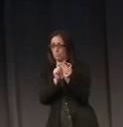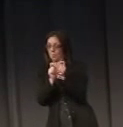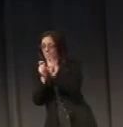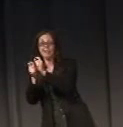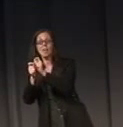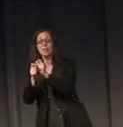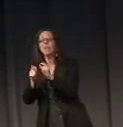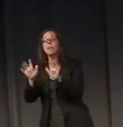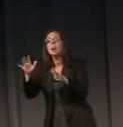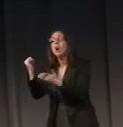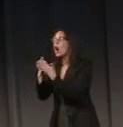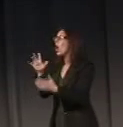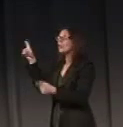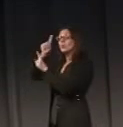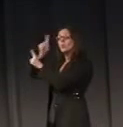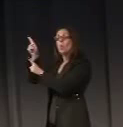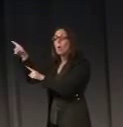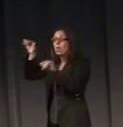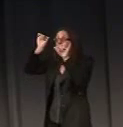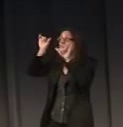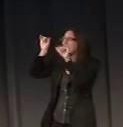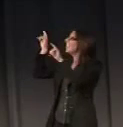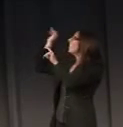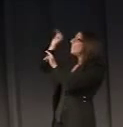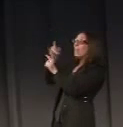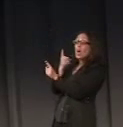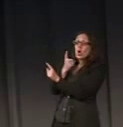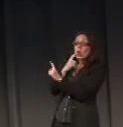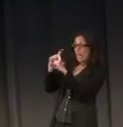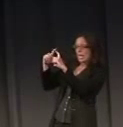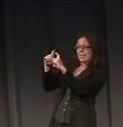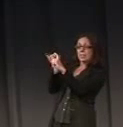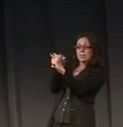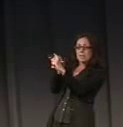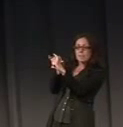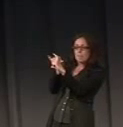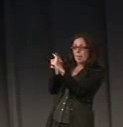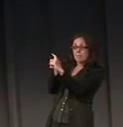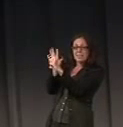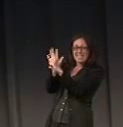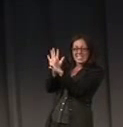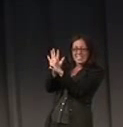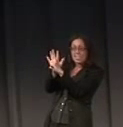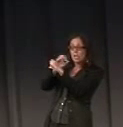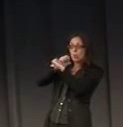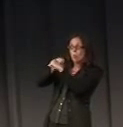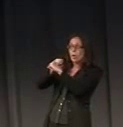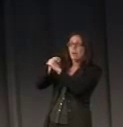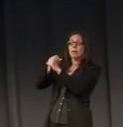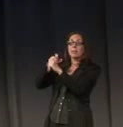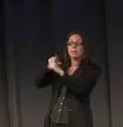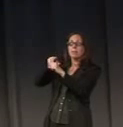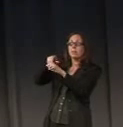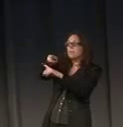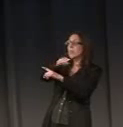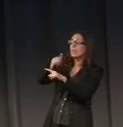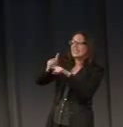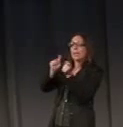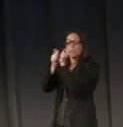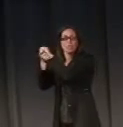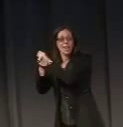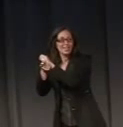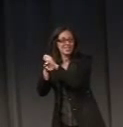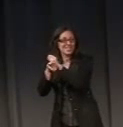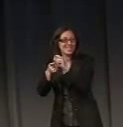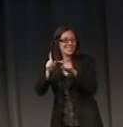steady, to protect it against the changes that seem to be inevitable. So how does the brain do that? I don't have too much time to